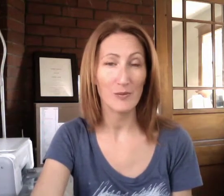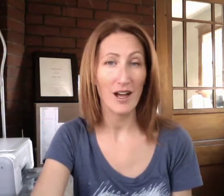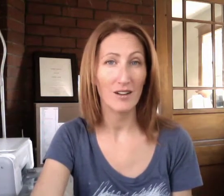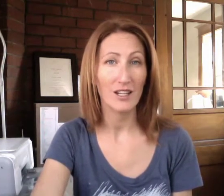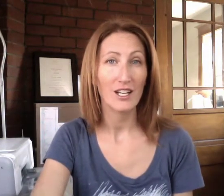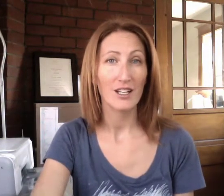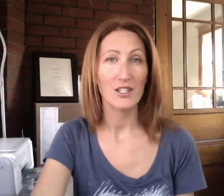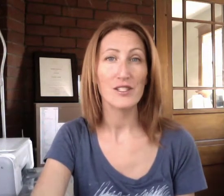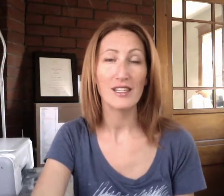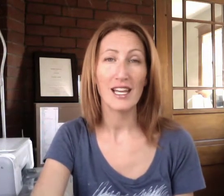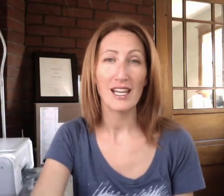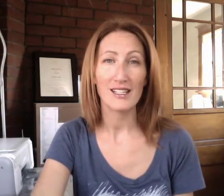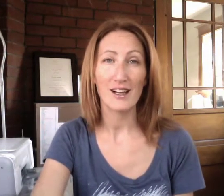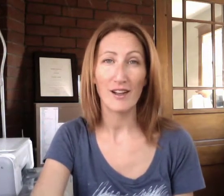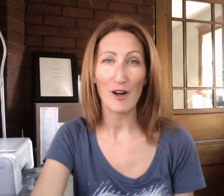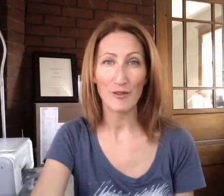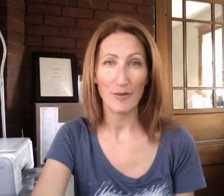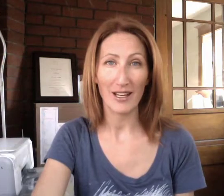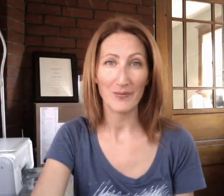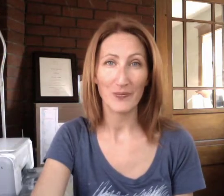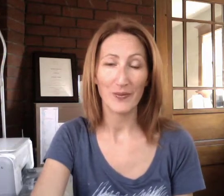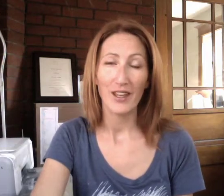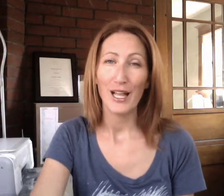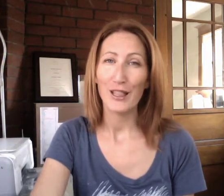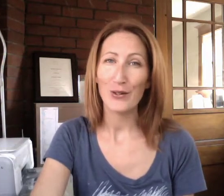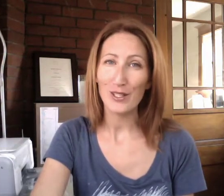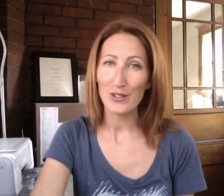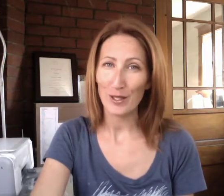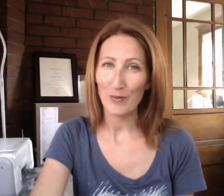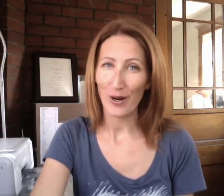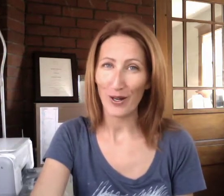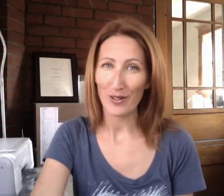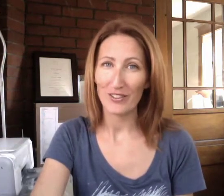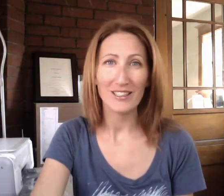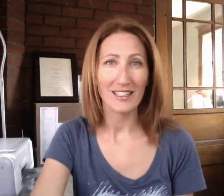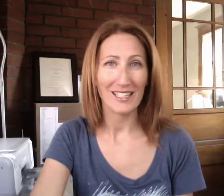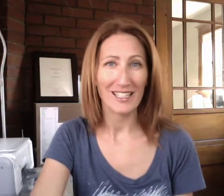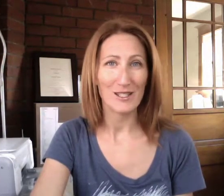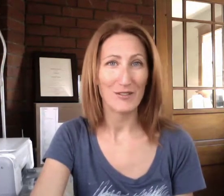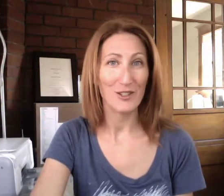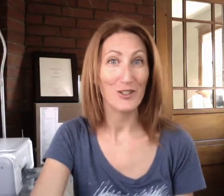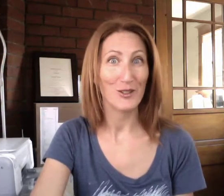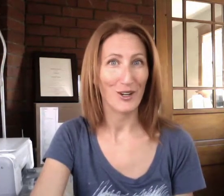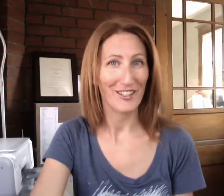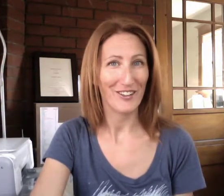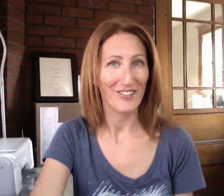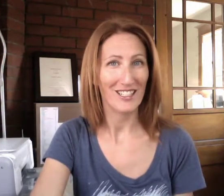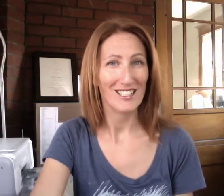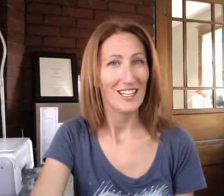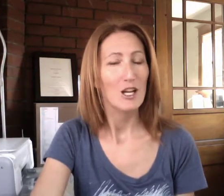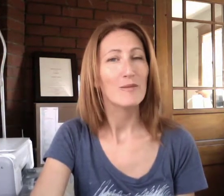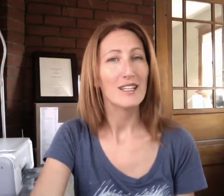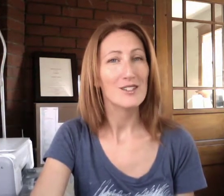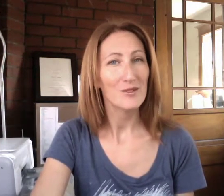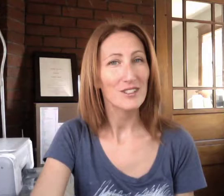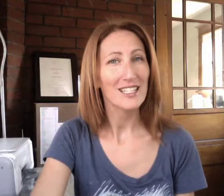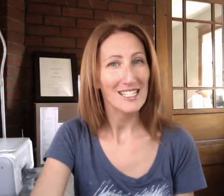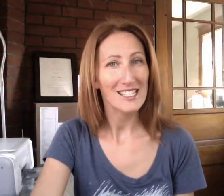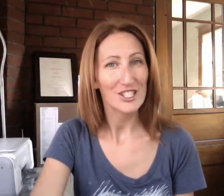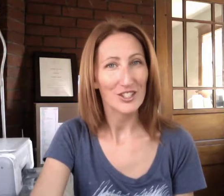spell using the ASL alphabet. The only tricky part, really, is if you don't already know it. But it's really easy to